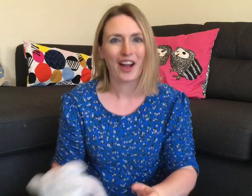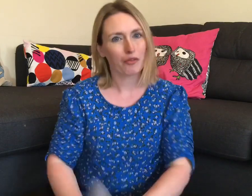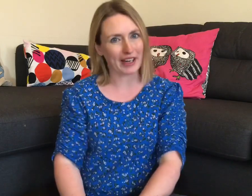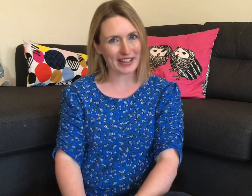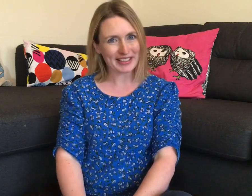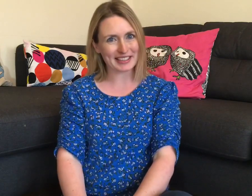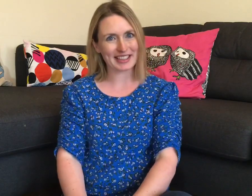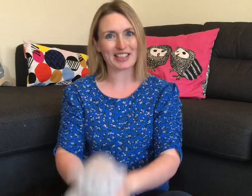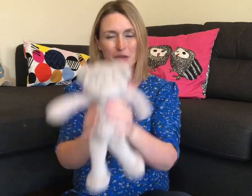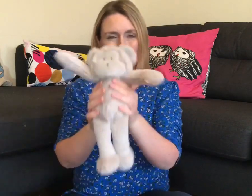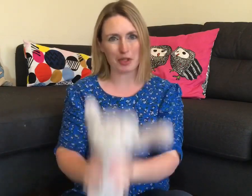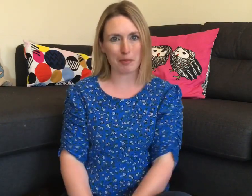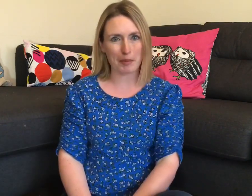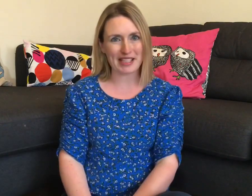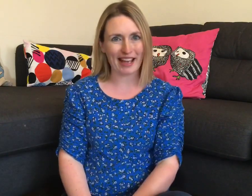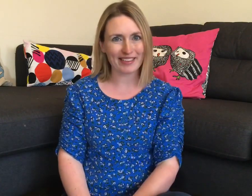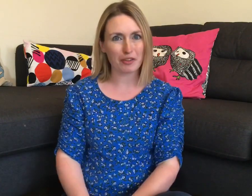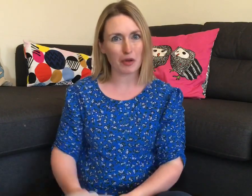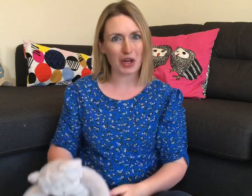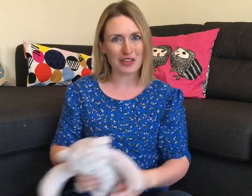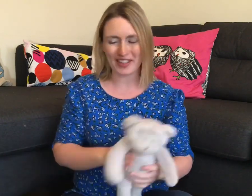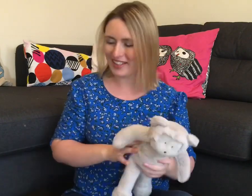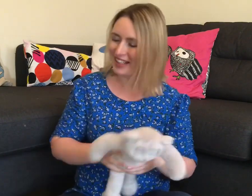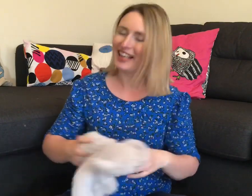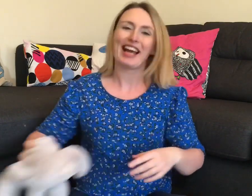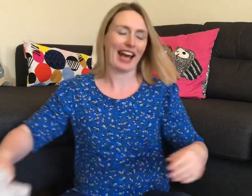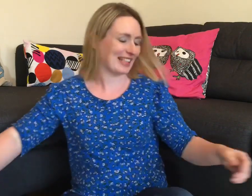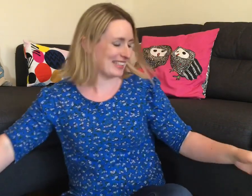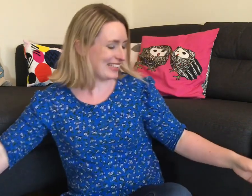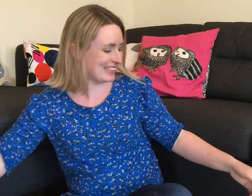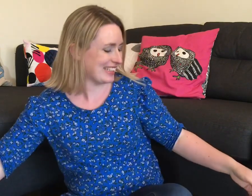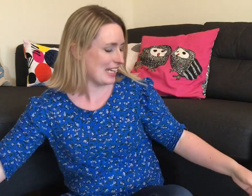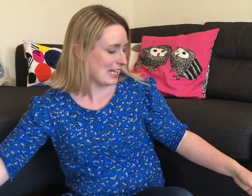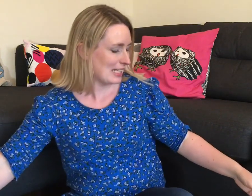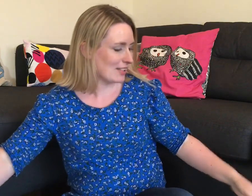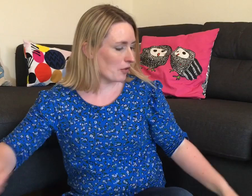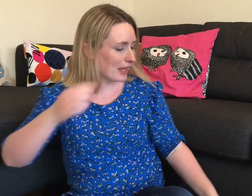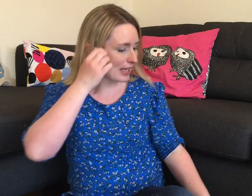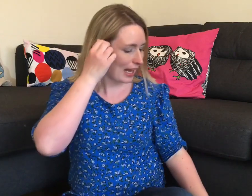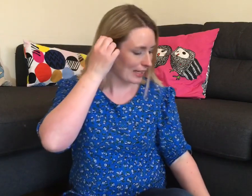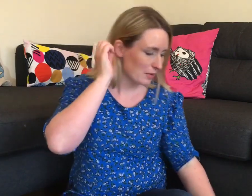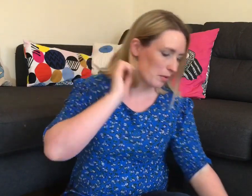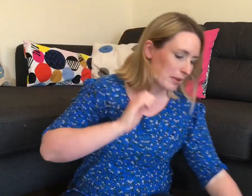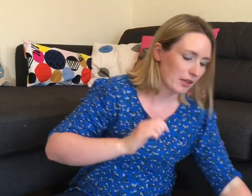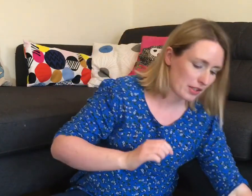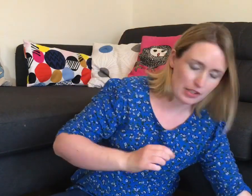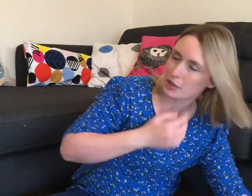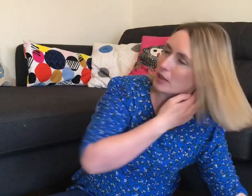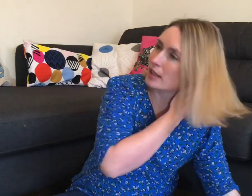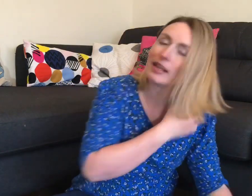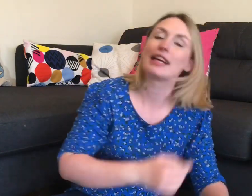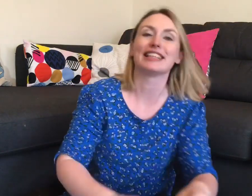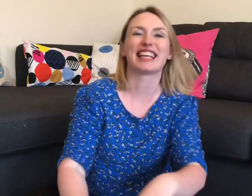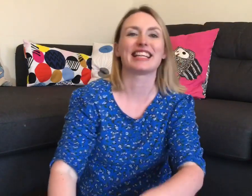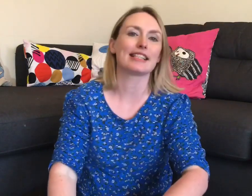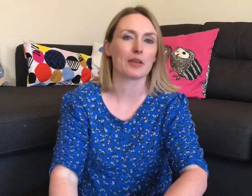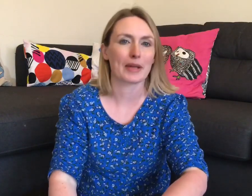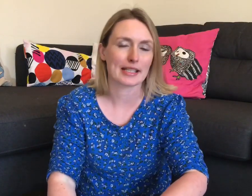very good did you all jump up and down and fall over excellent so the next one we're going to do is Incy Wincy